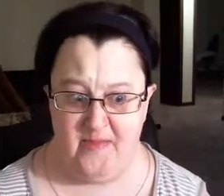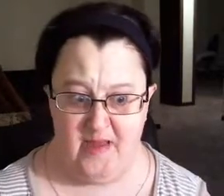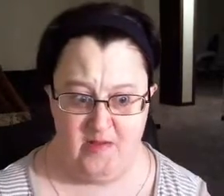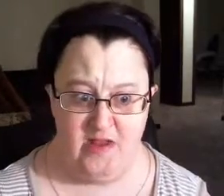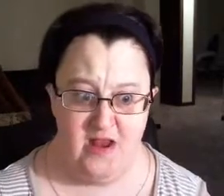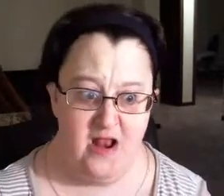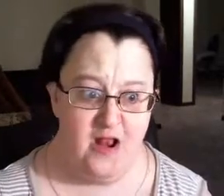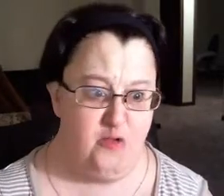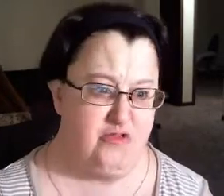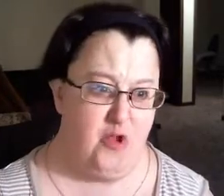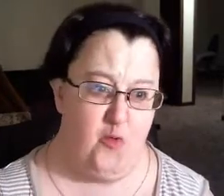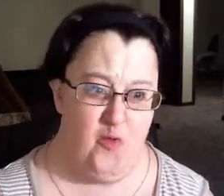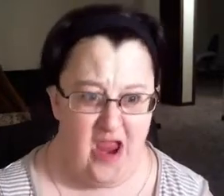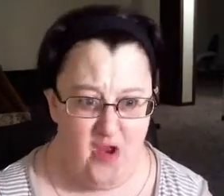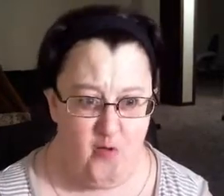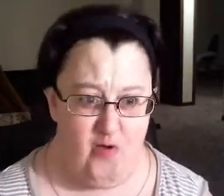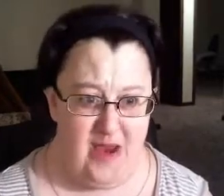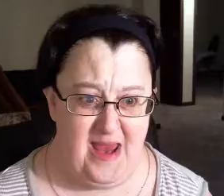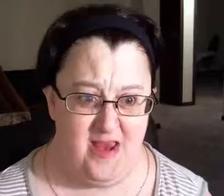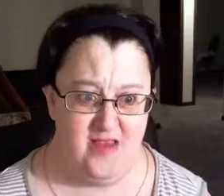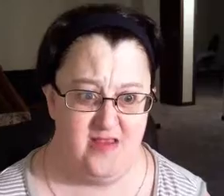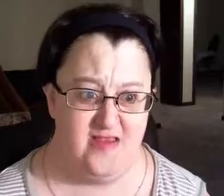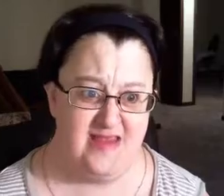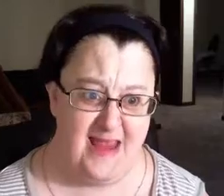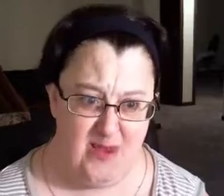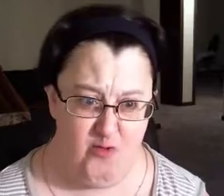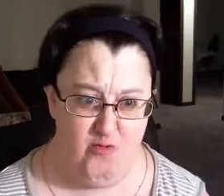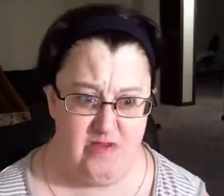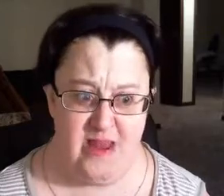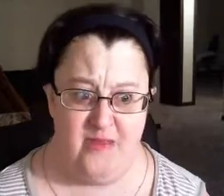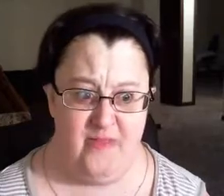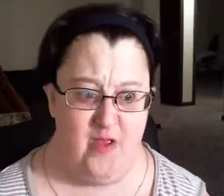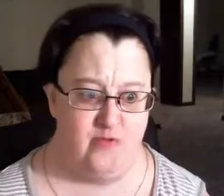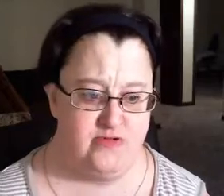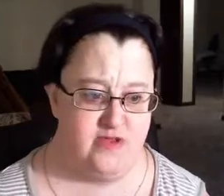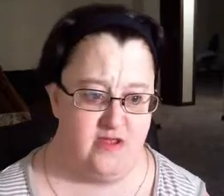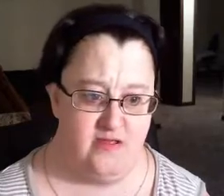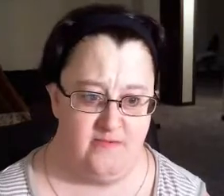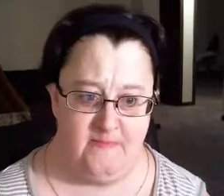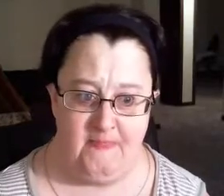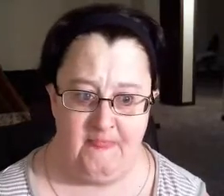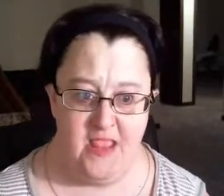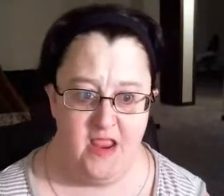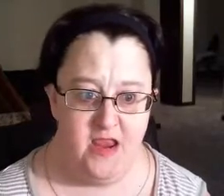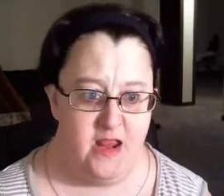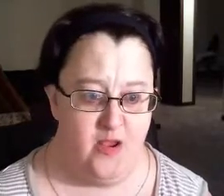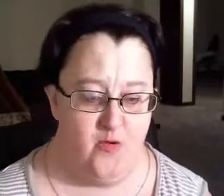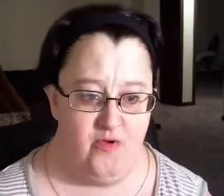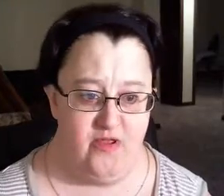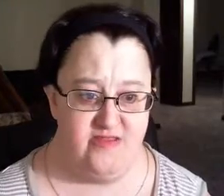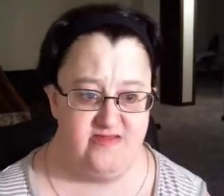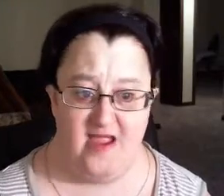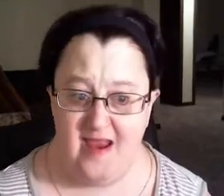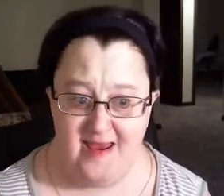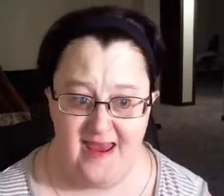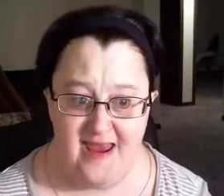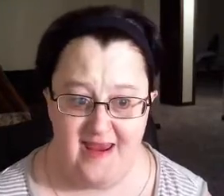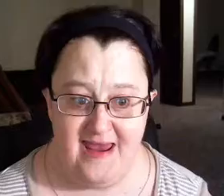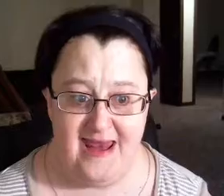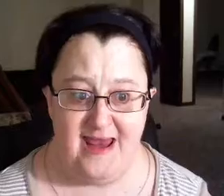about losing weight or getting skinnier it's not about um you know dieting and eating